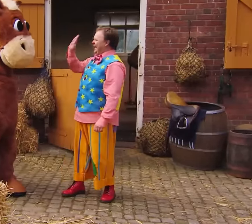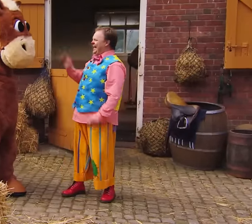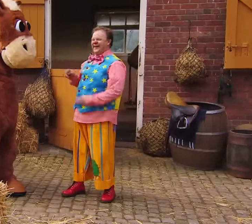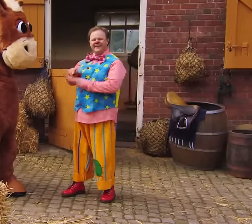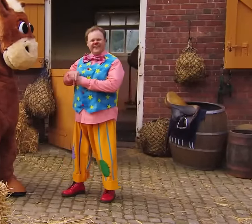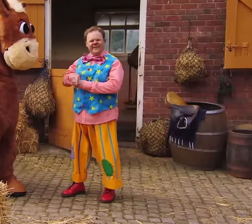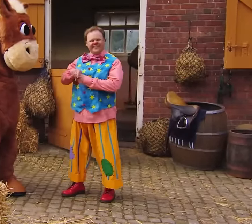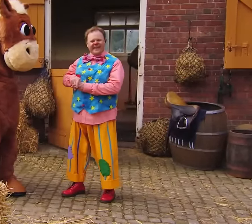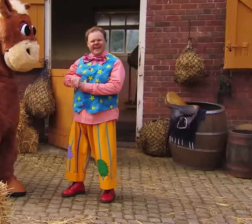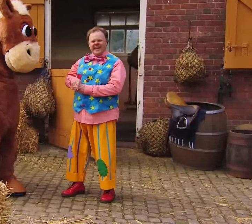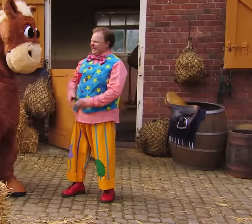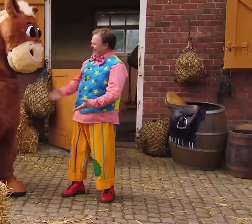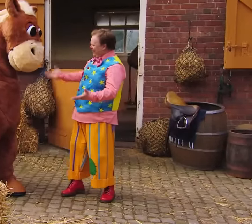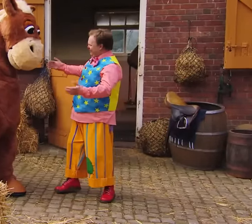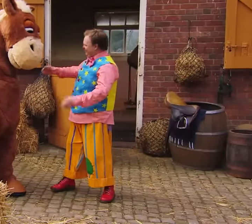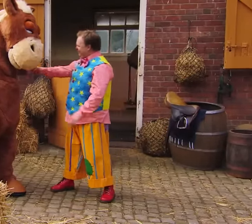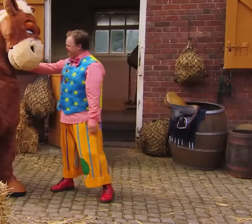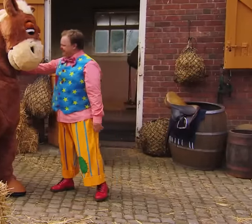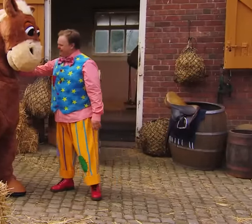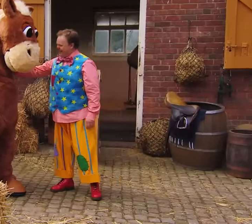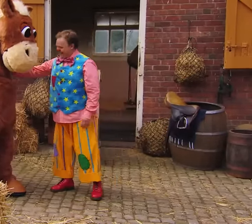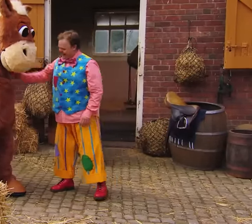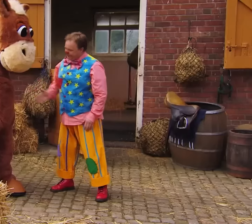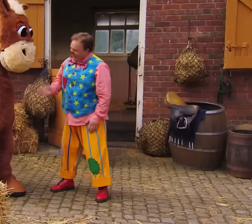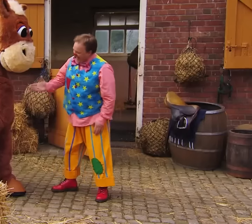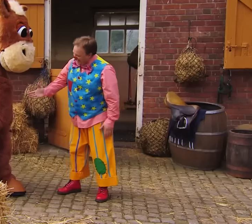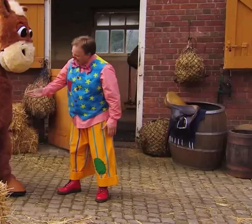Hello, horsey. Oh, it's good to meet you.